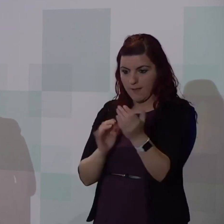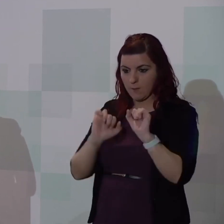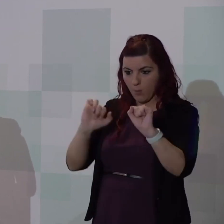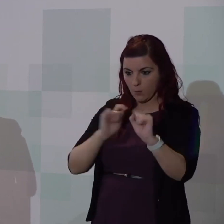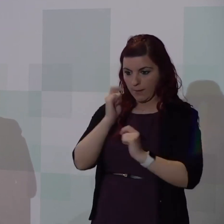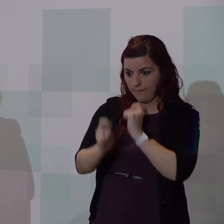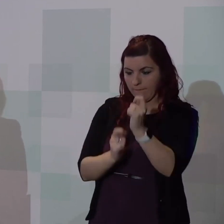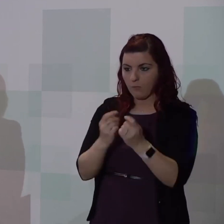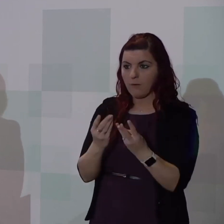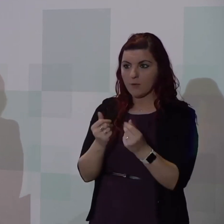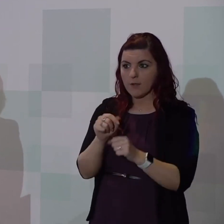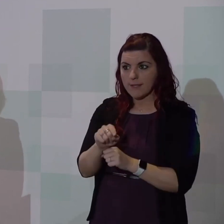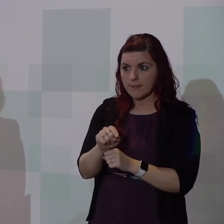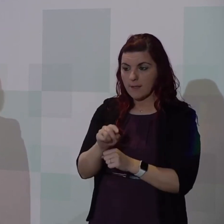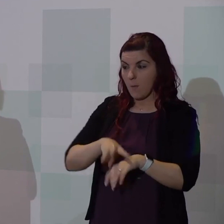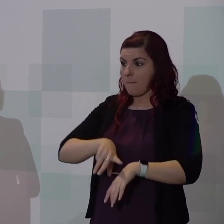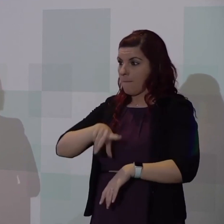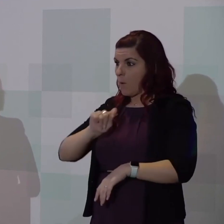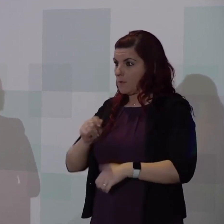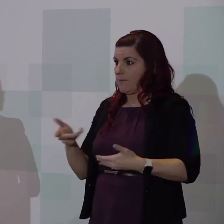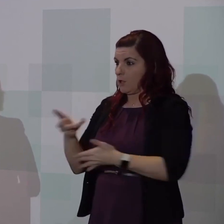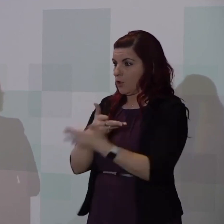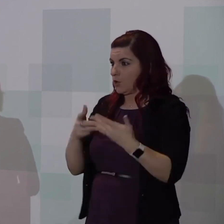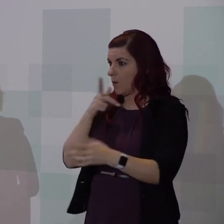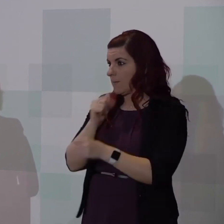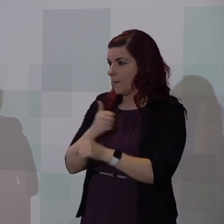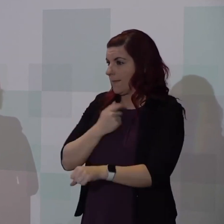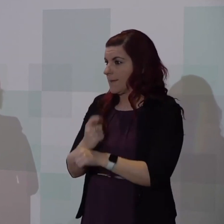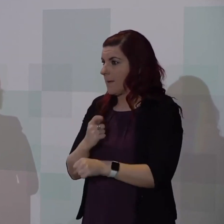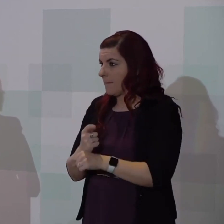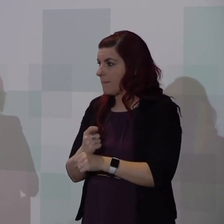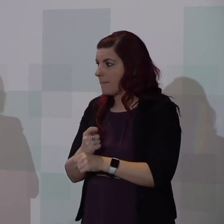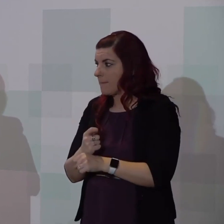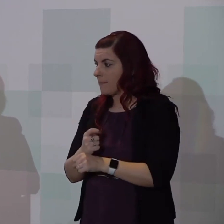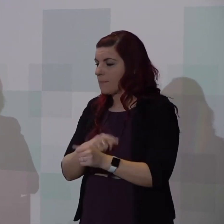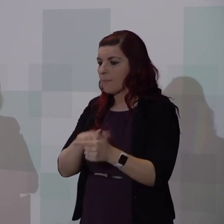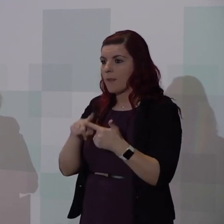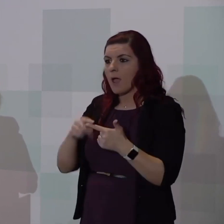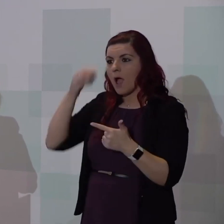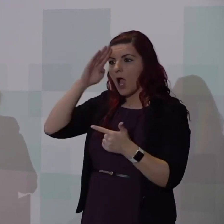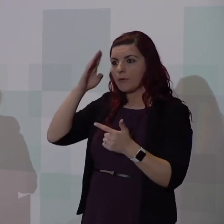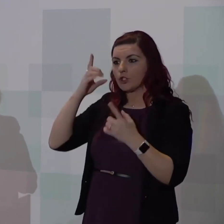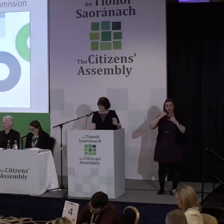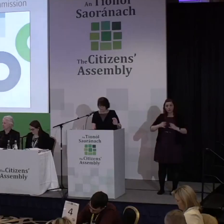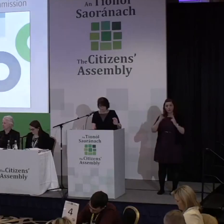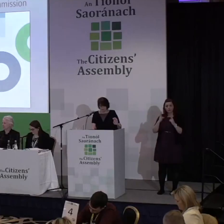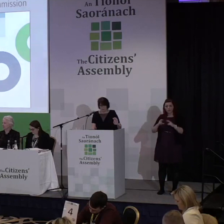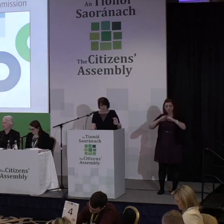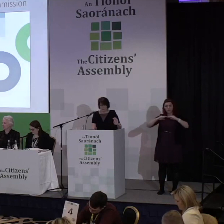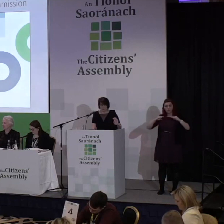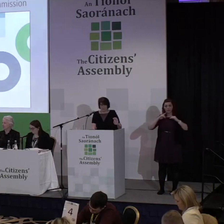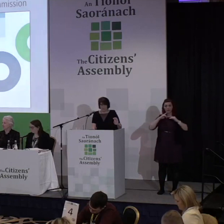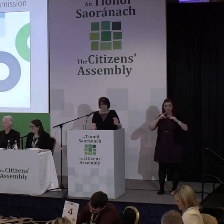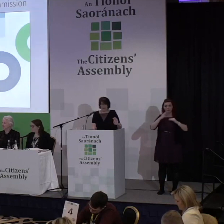resources. And that's what most of the discussion was around at that time. The Irish Human Rights and Equality Commission has produced a